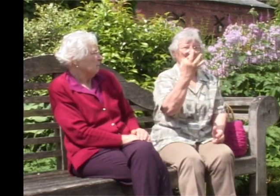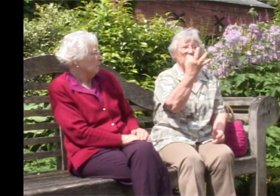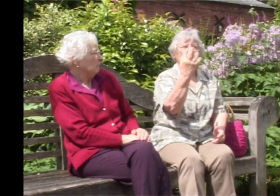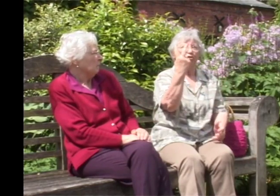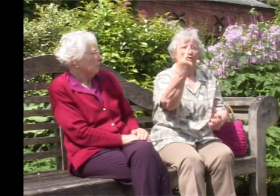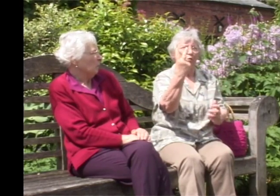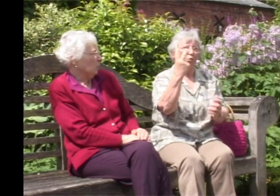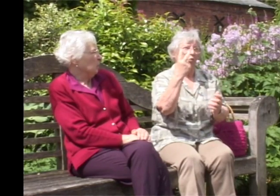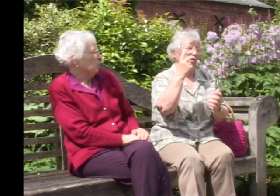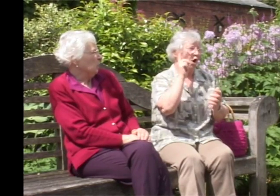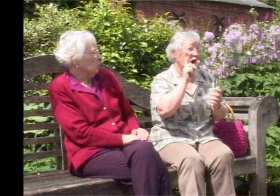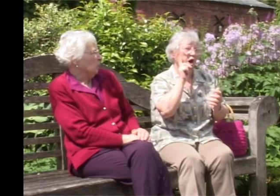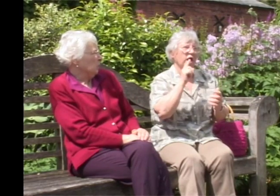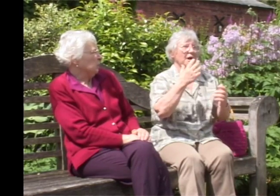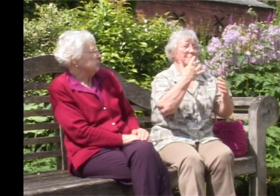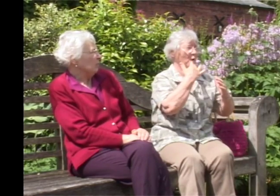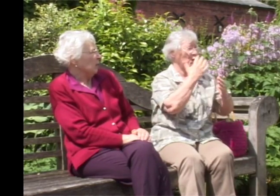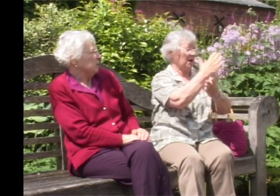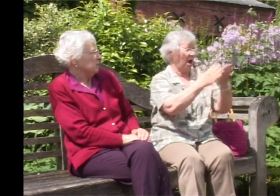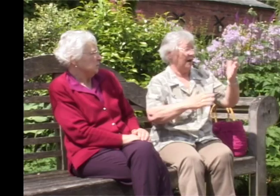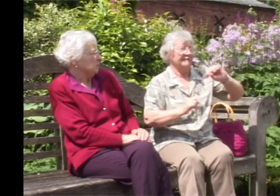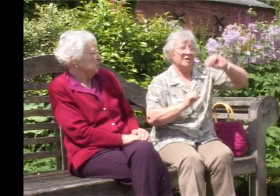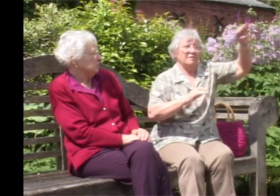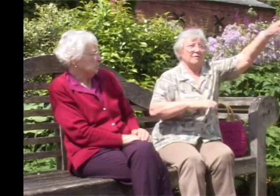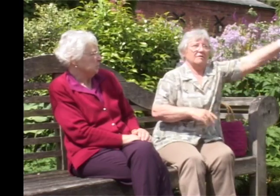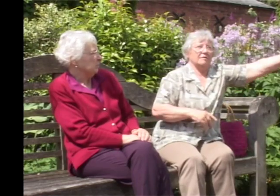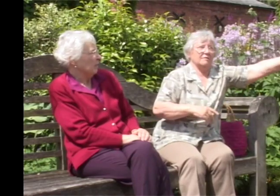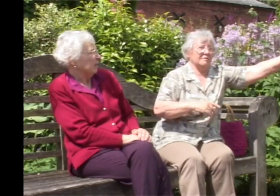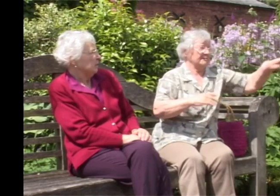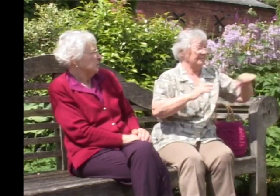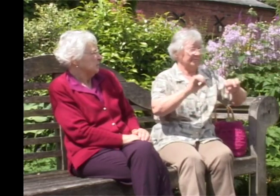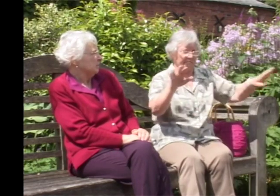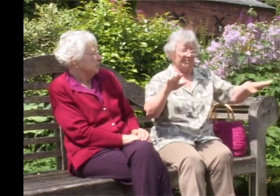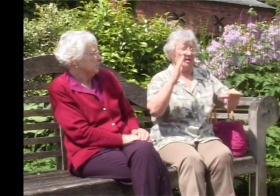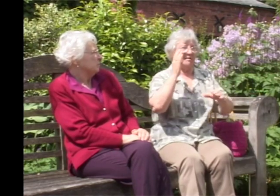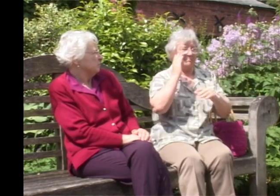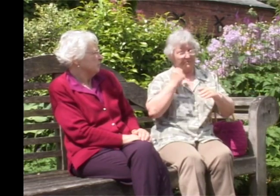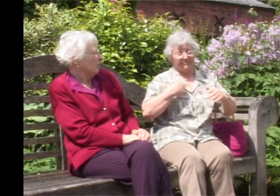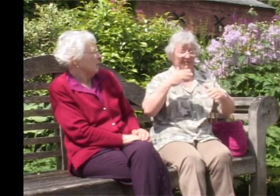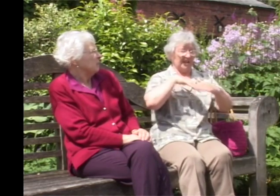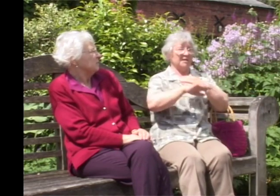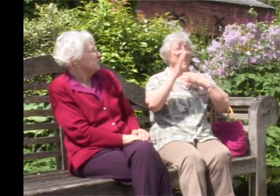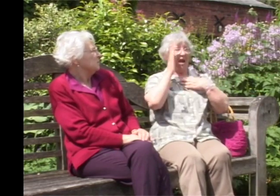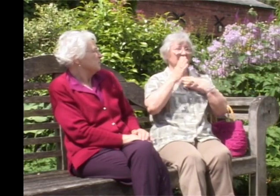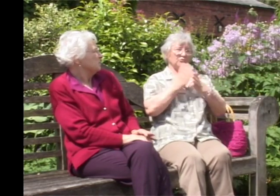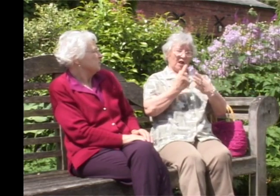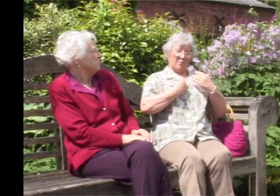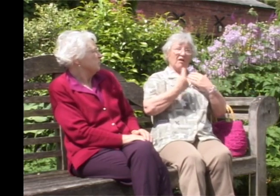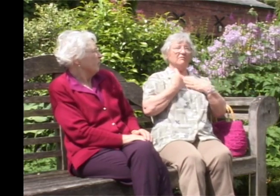about 32 girls who were separated away from the boys. Normally I would have the bed to